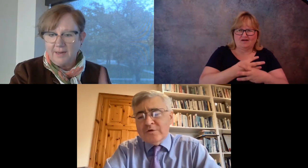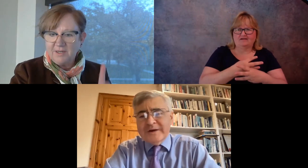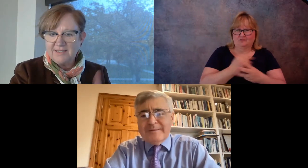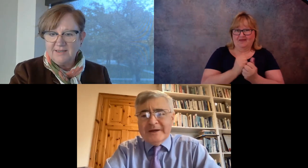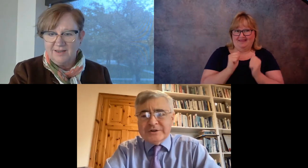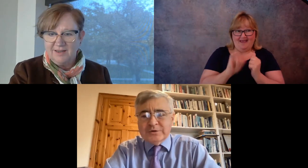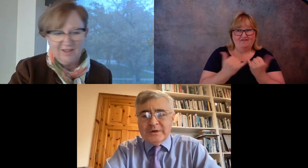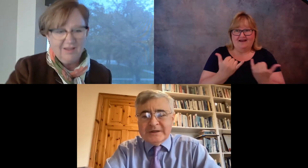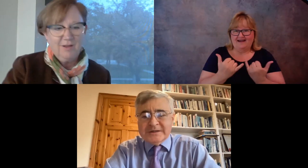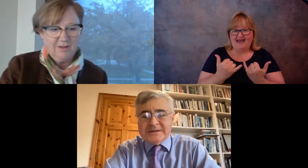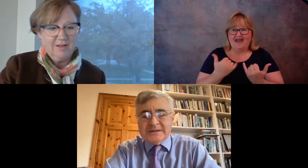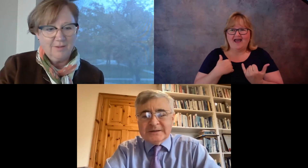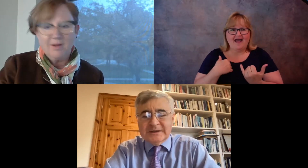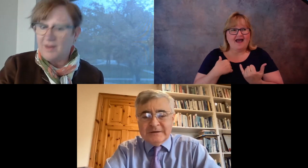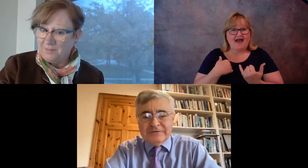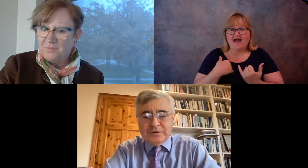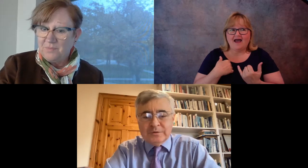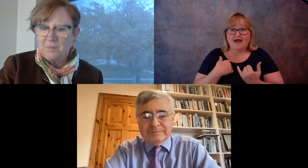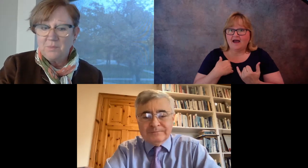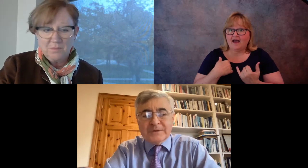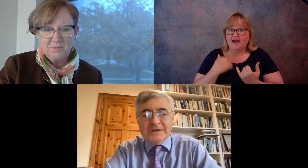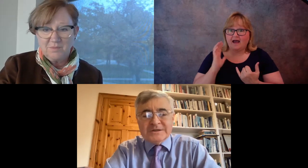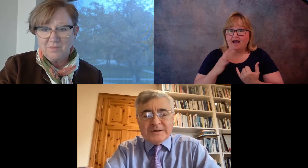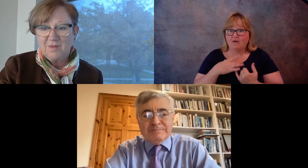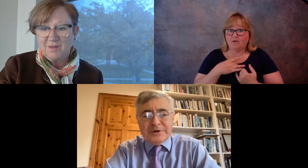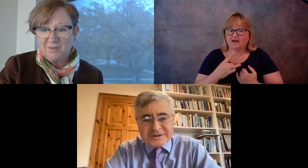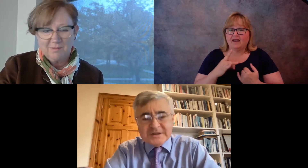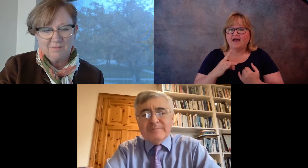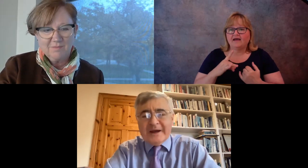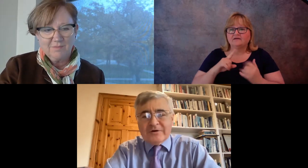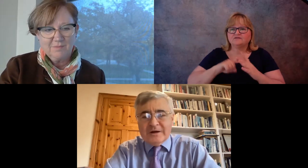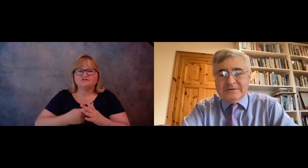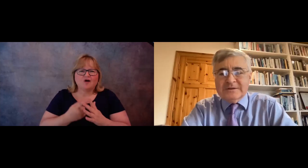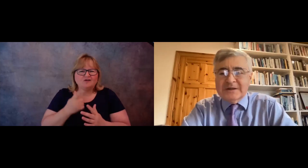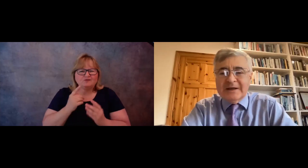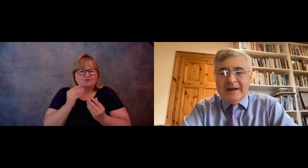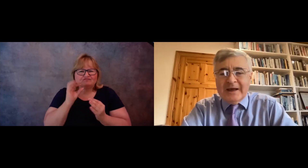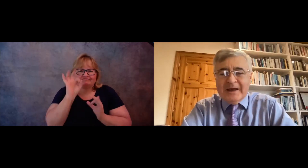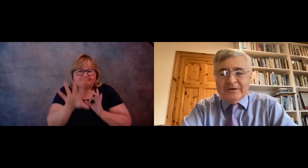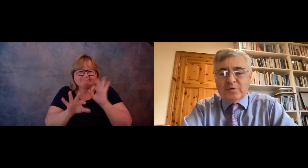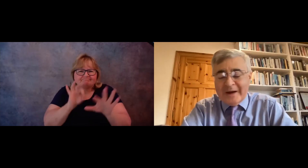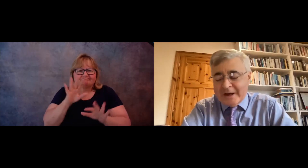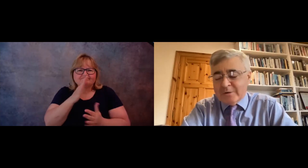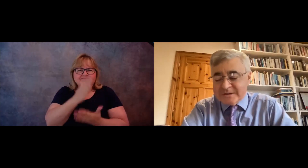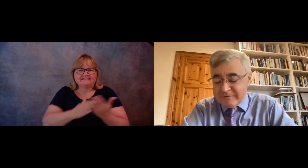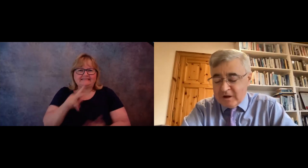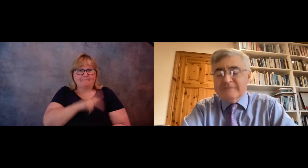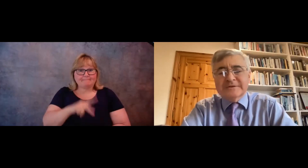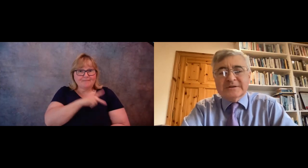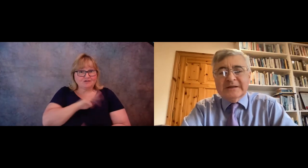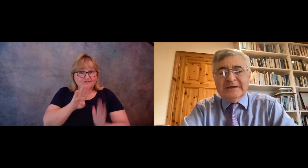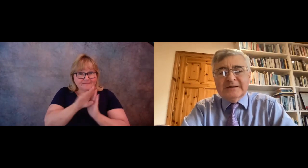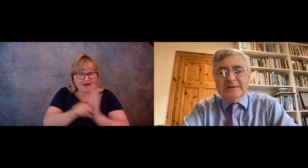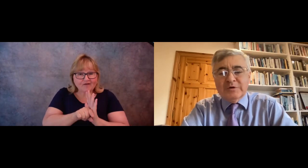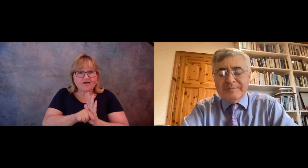Excellent. I think what I might do is give you some personal background and why I was